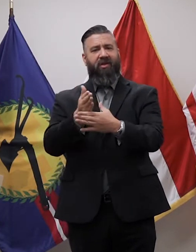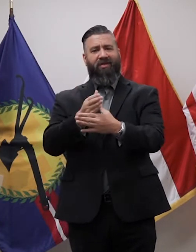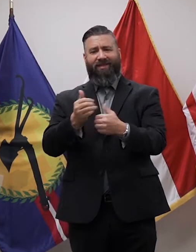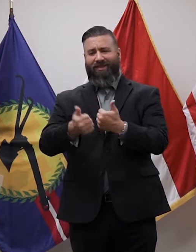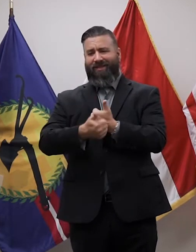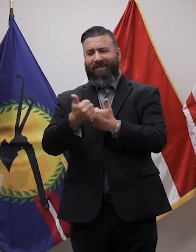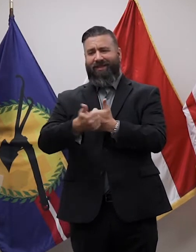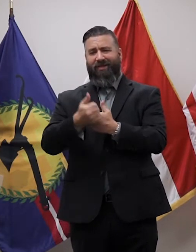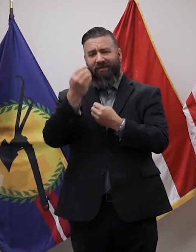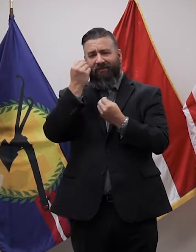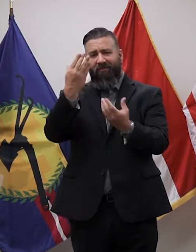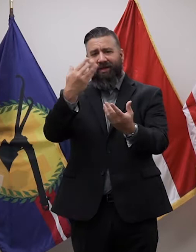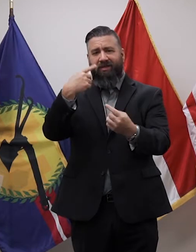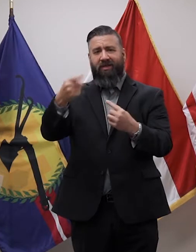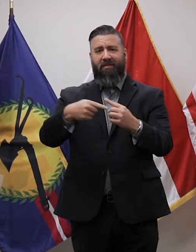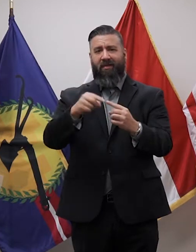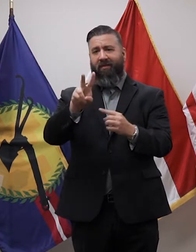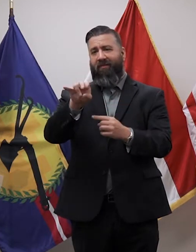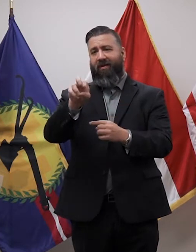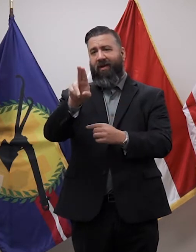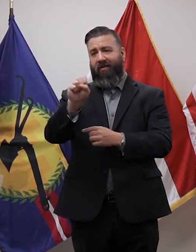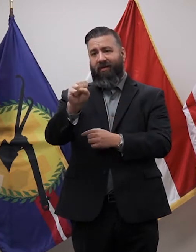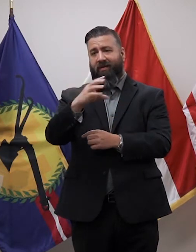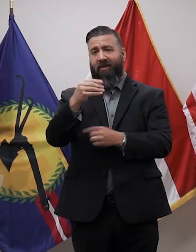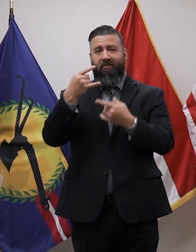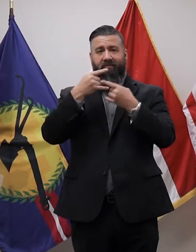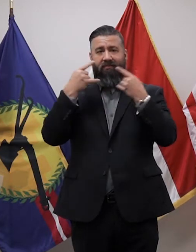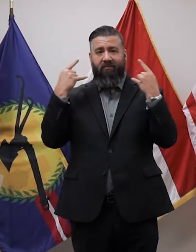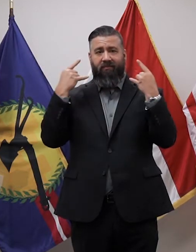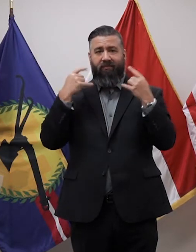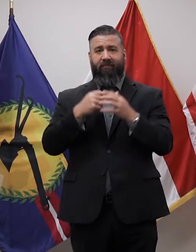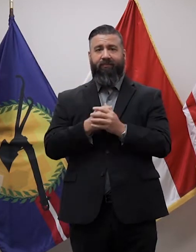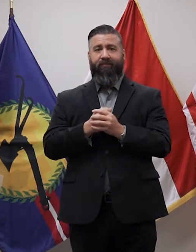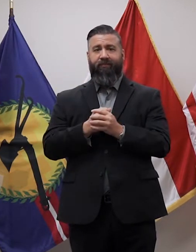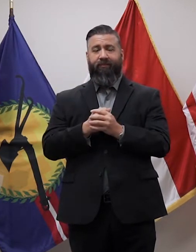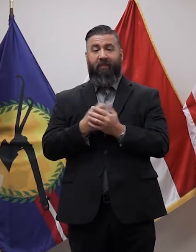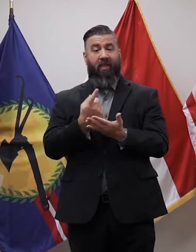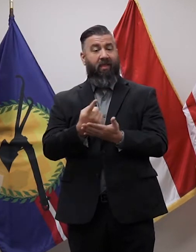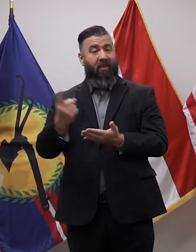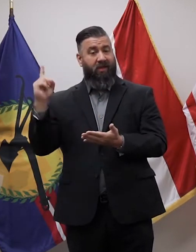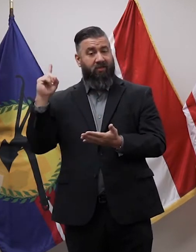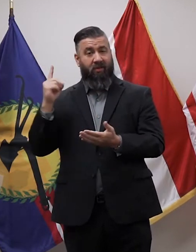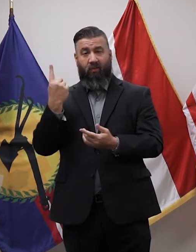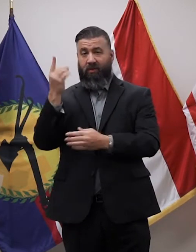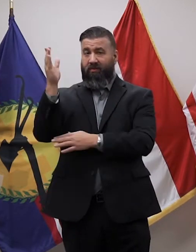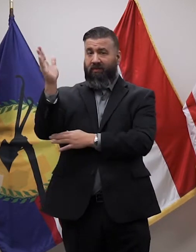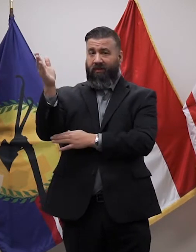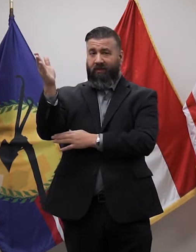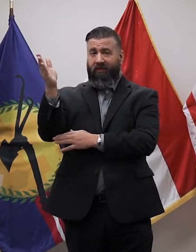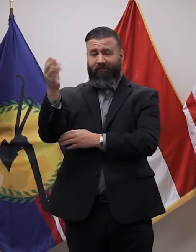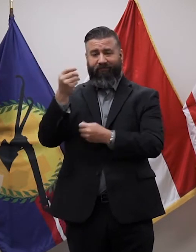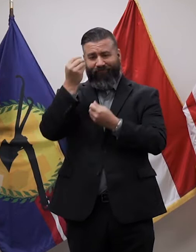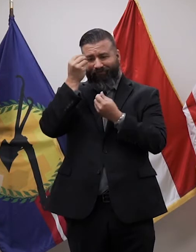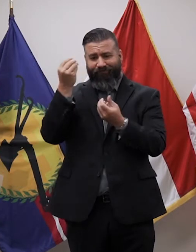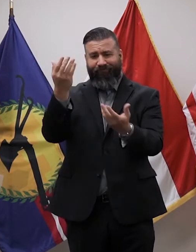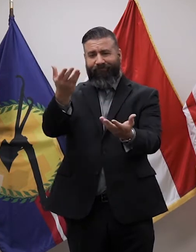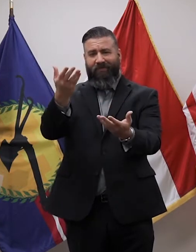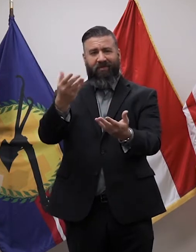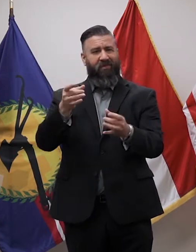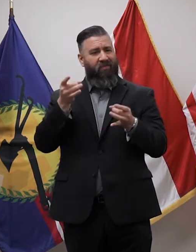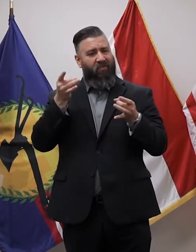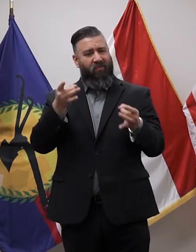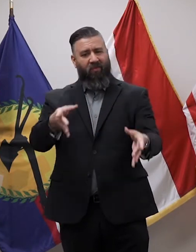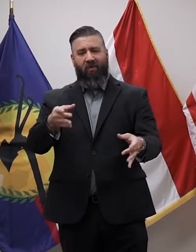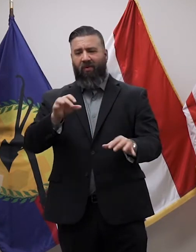vaccines, and masks. And last week, a speaker delivered some of the most hate-filled, anti-Semitic speech that I've ever